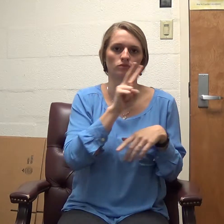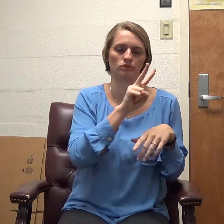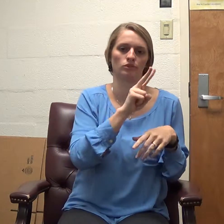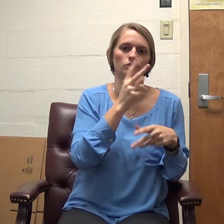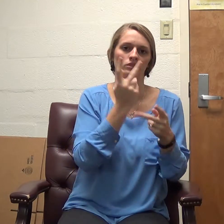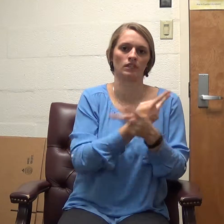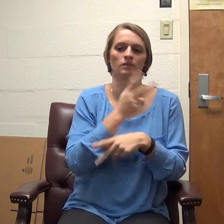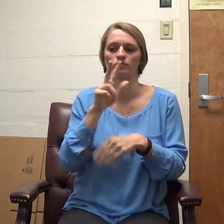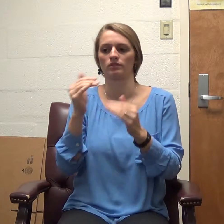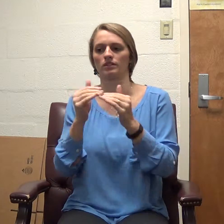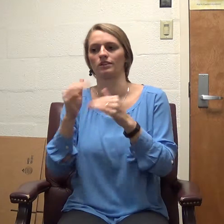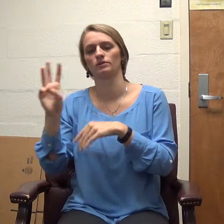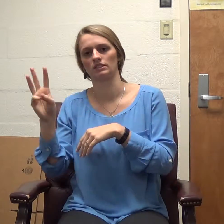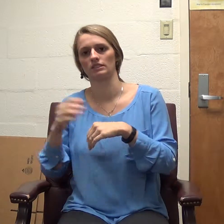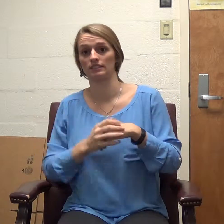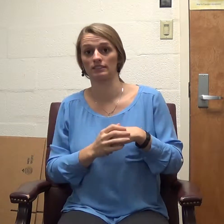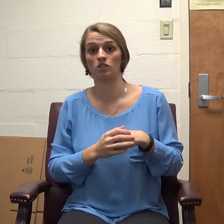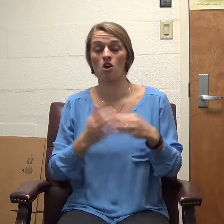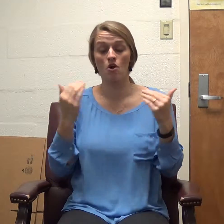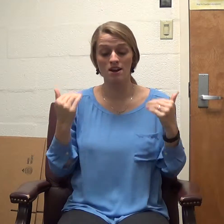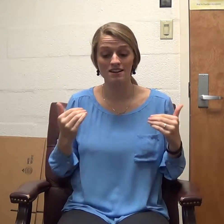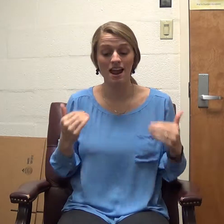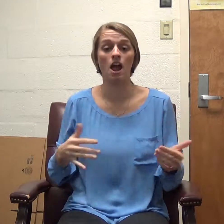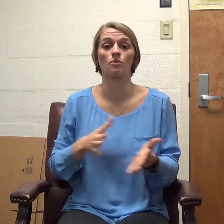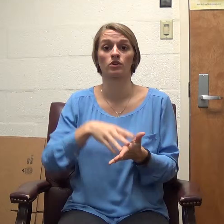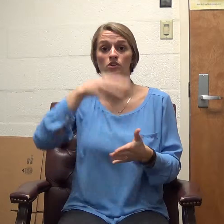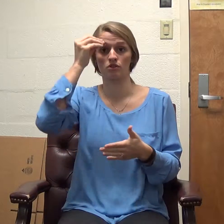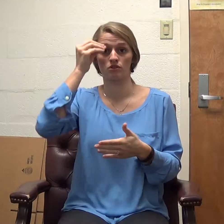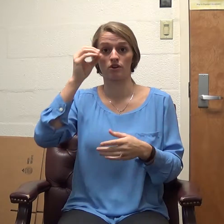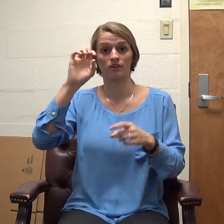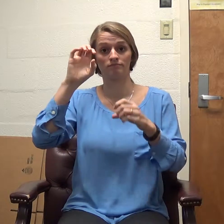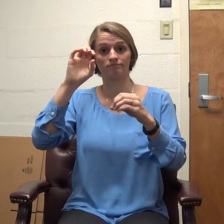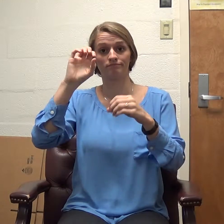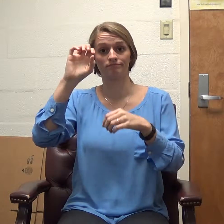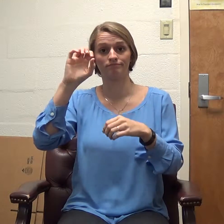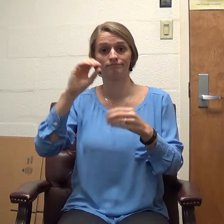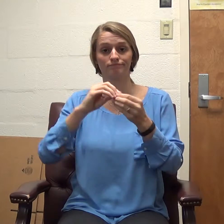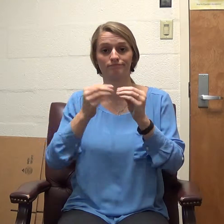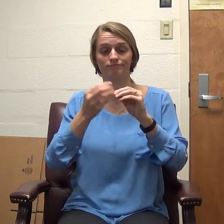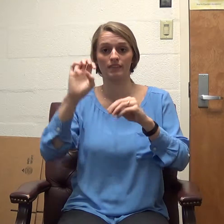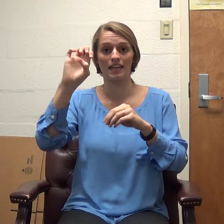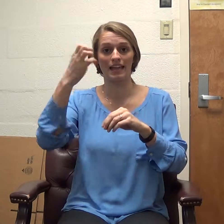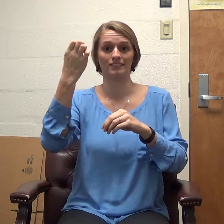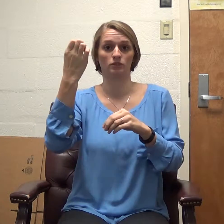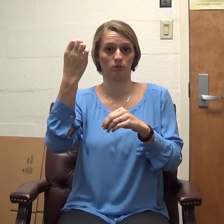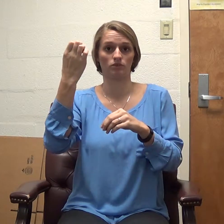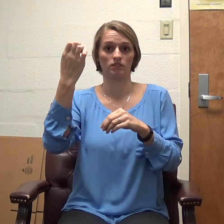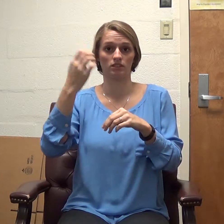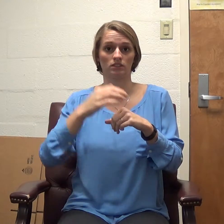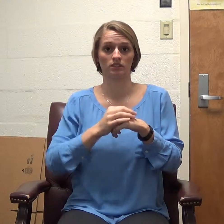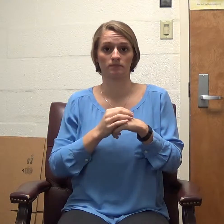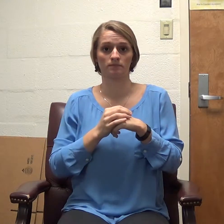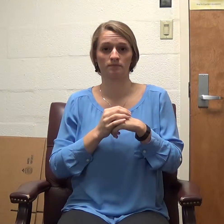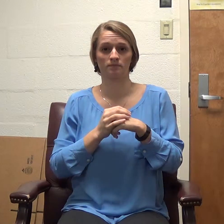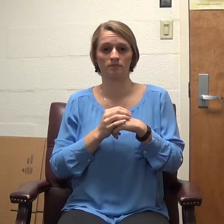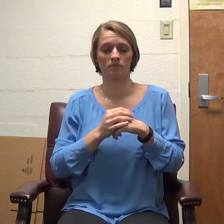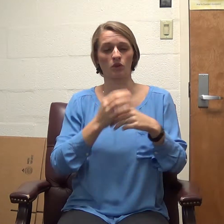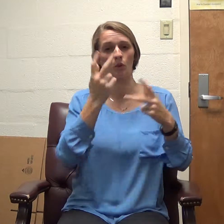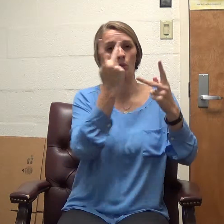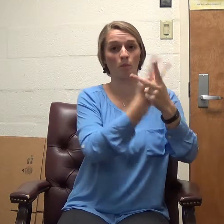going to learn exponents, which are the same thing that multiplication is to addition. Exponents are